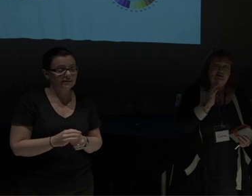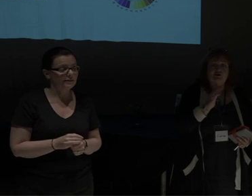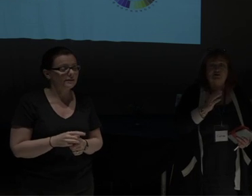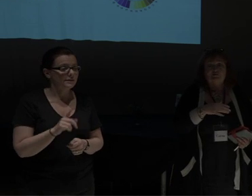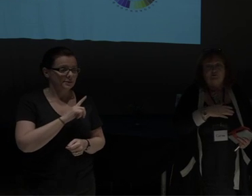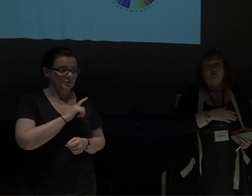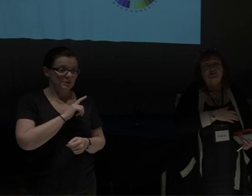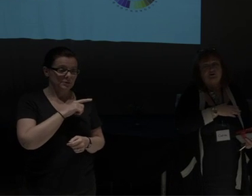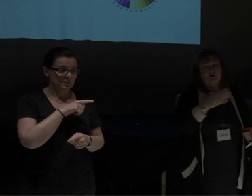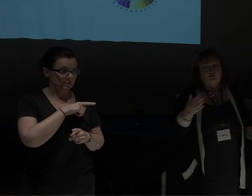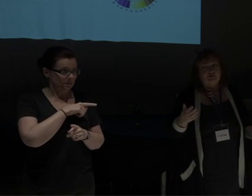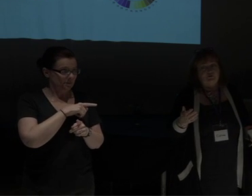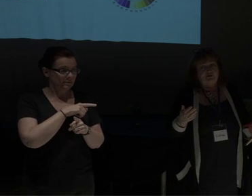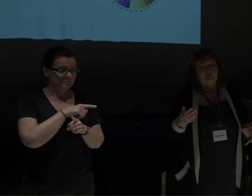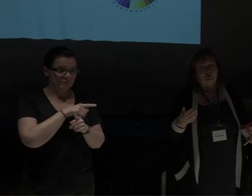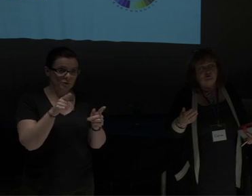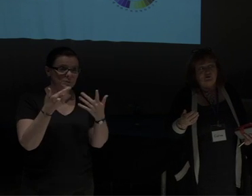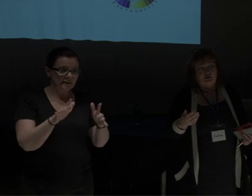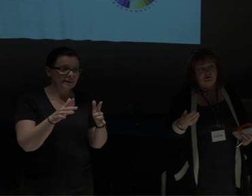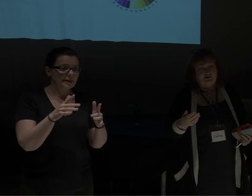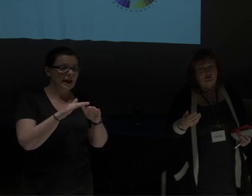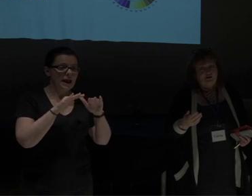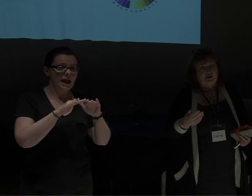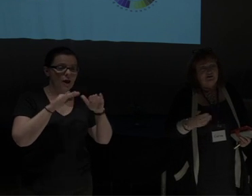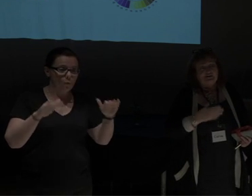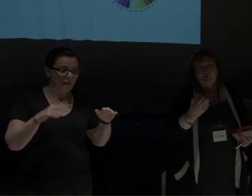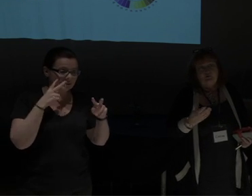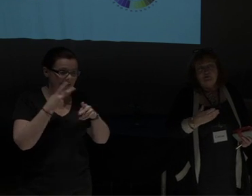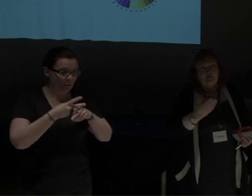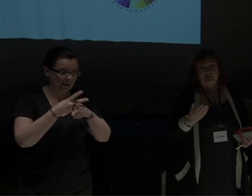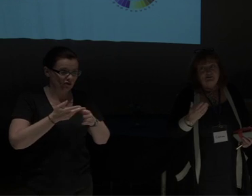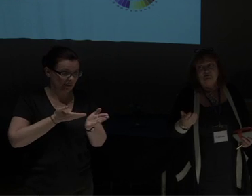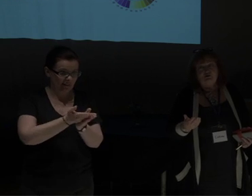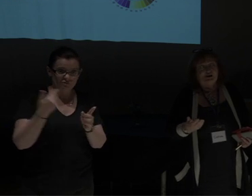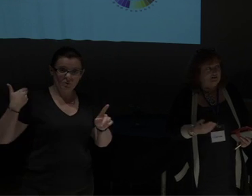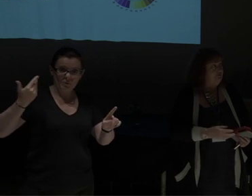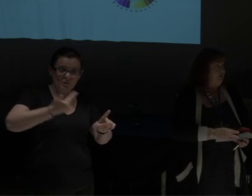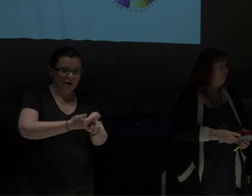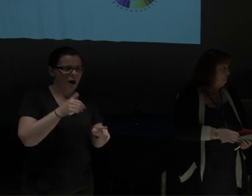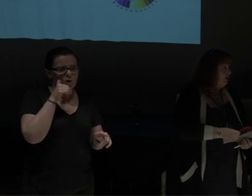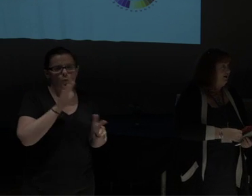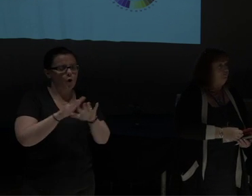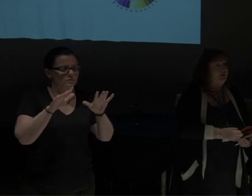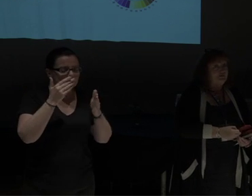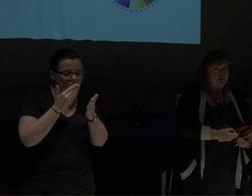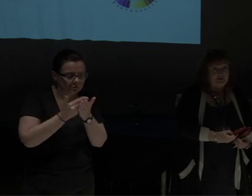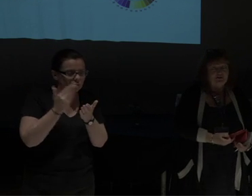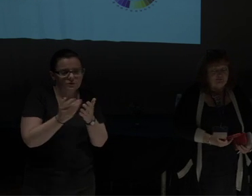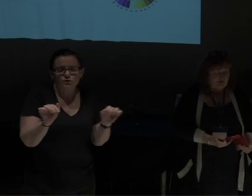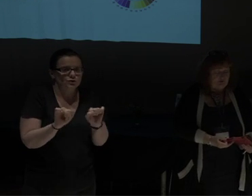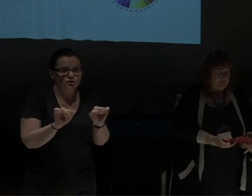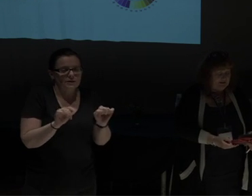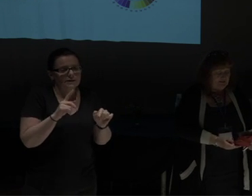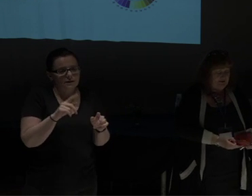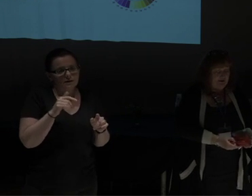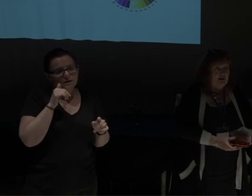In addition to the fact we've been doing all this equalities monitoring for years, and yet somehow we definitely haven't cracked it, haven't we? Haven't got it right, and we have turned it into, we've